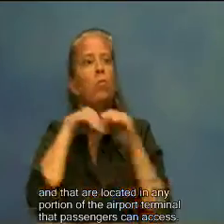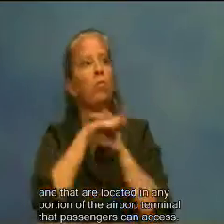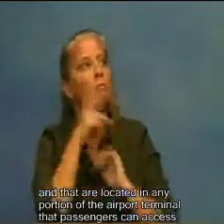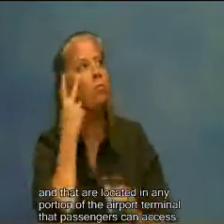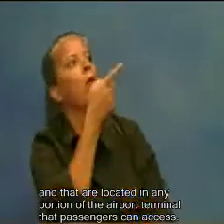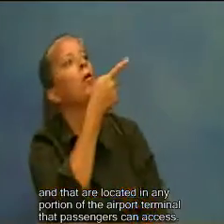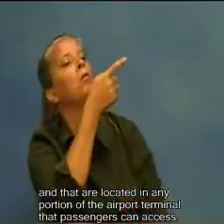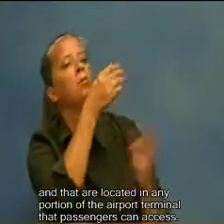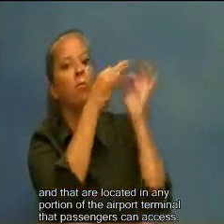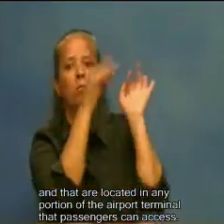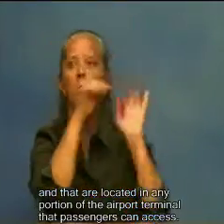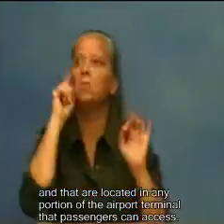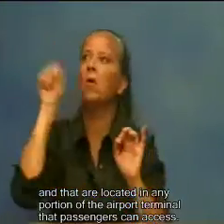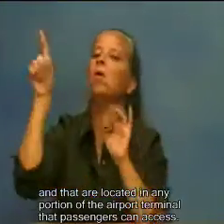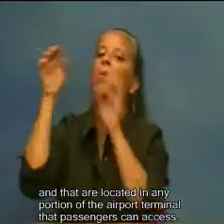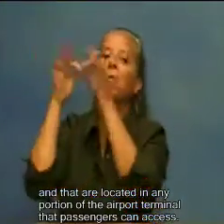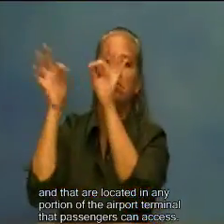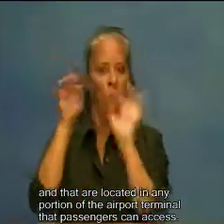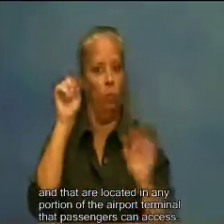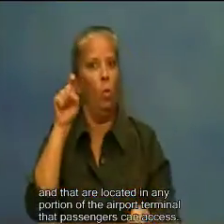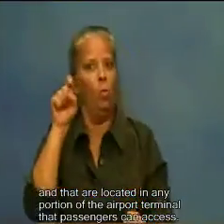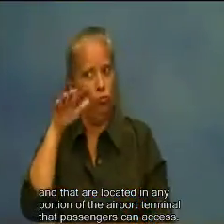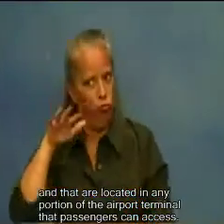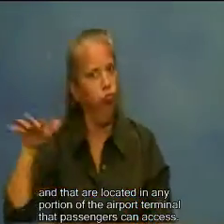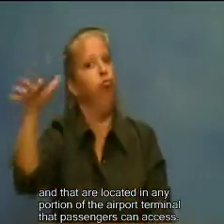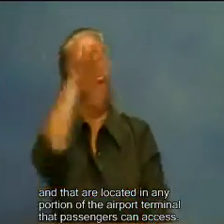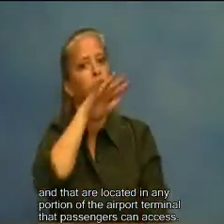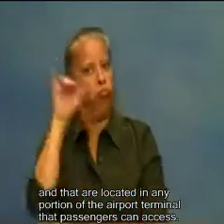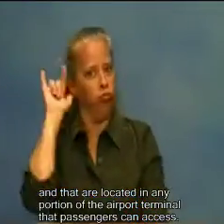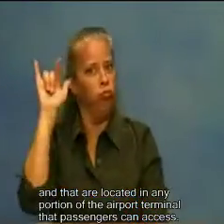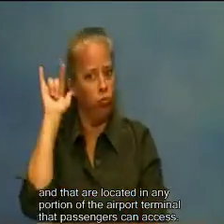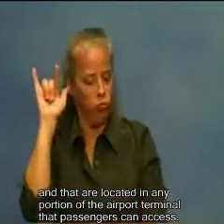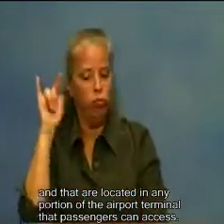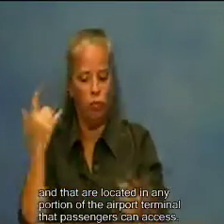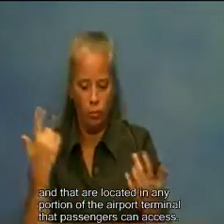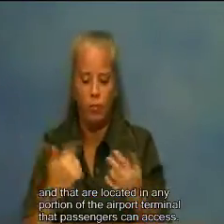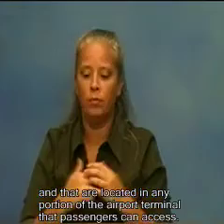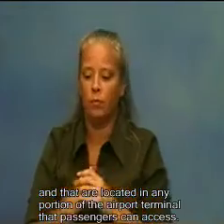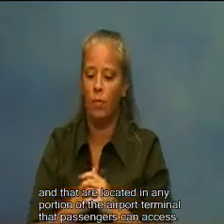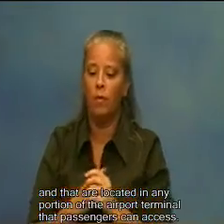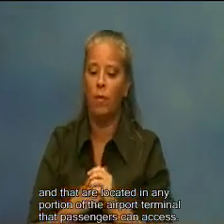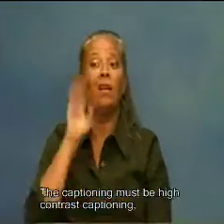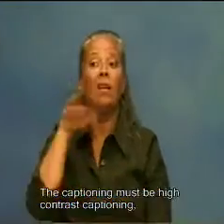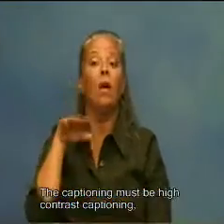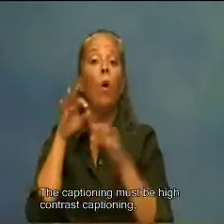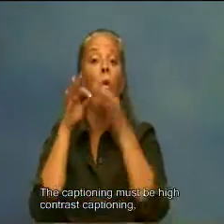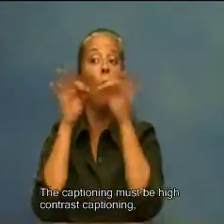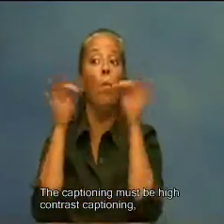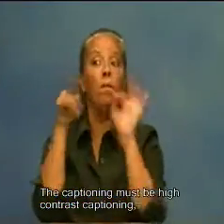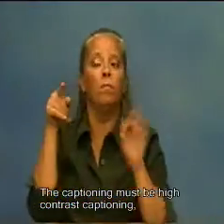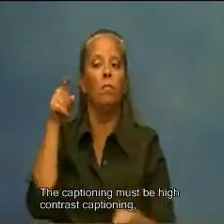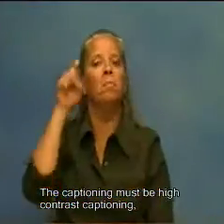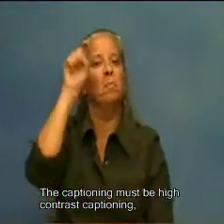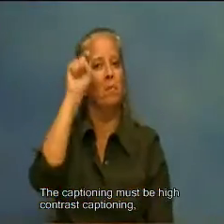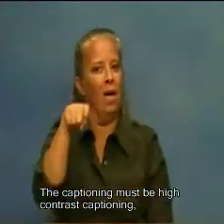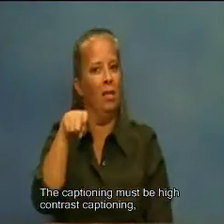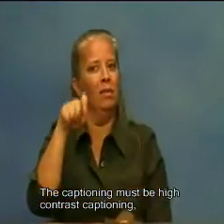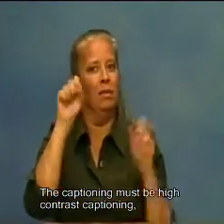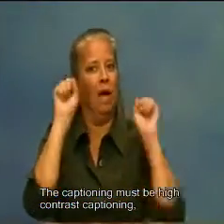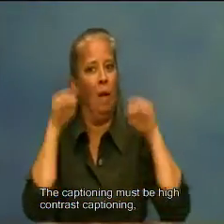and that are located in any portion of the airport terminal that passengers can access. The captioning must